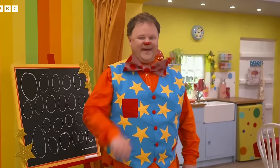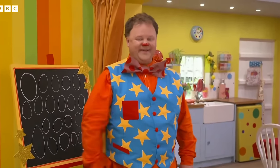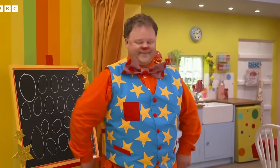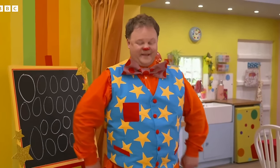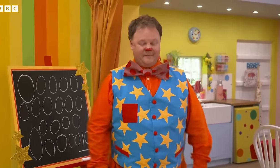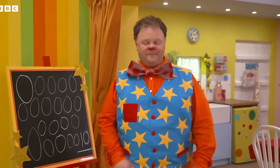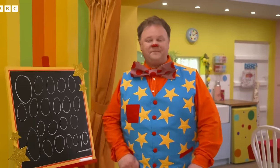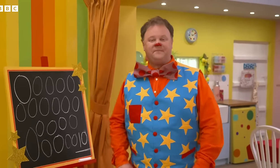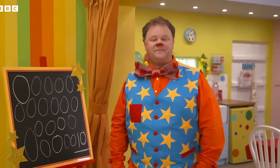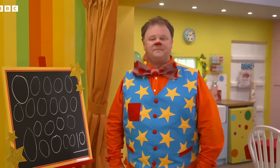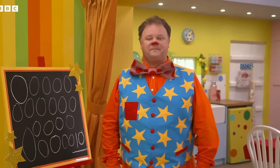yes!